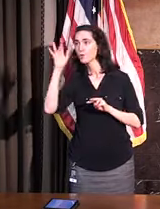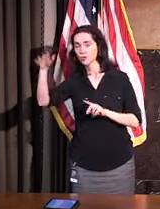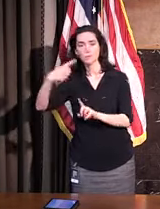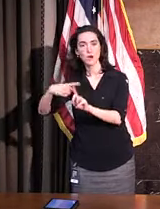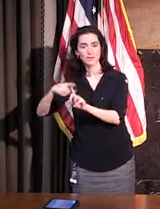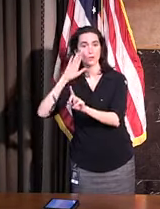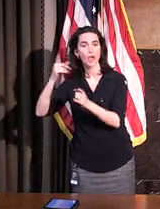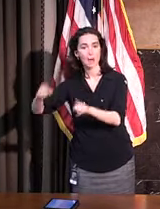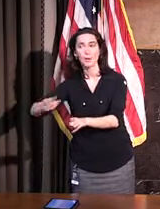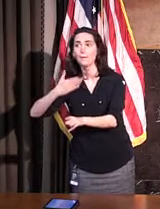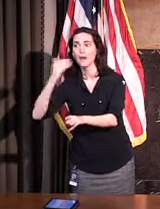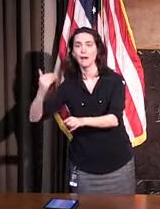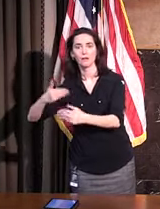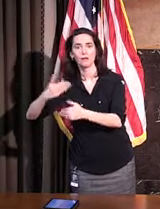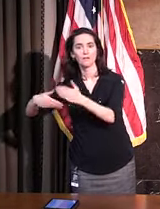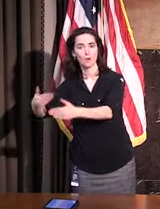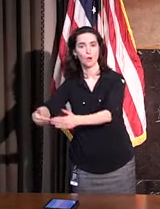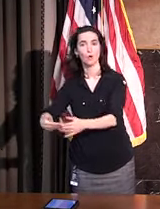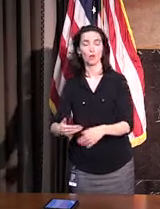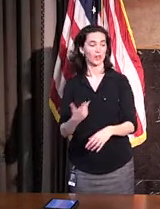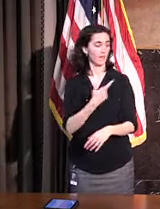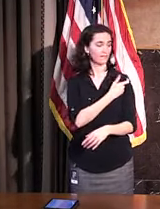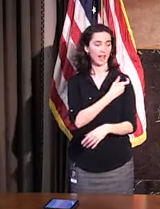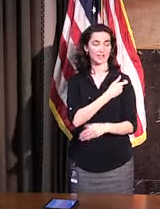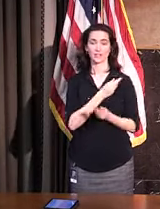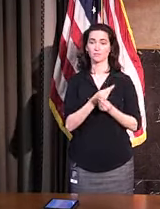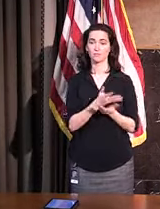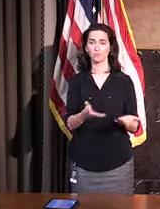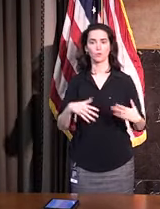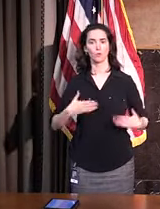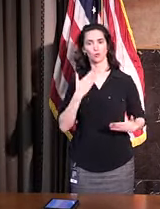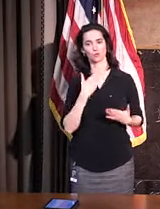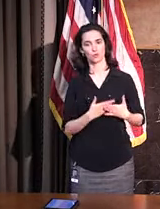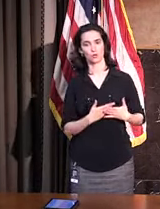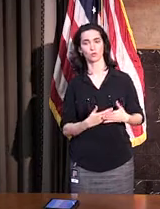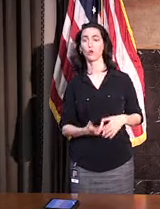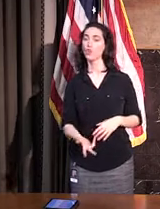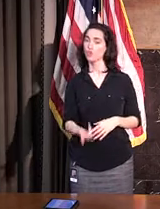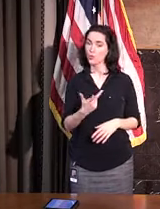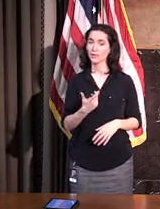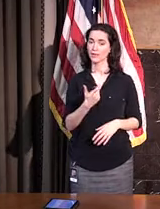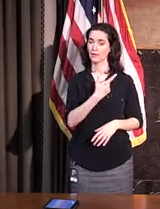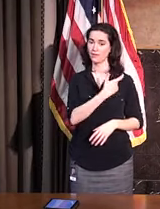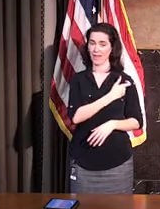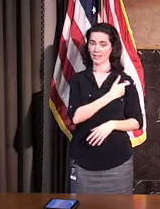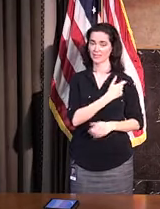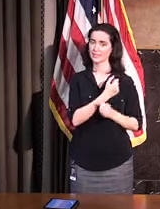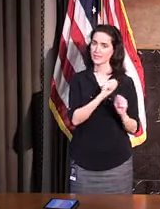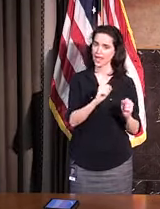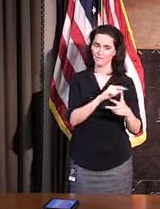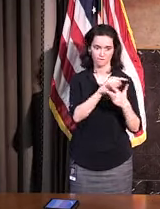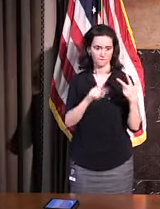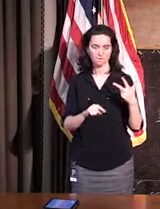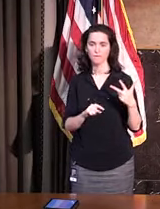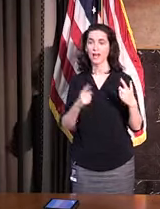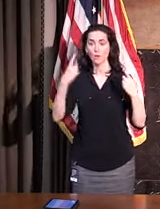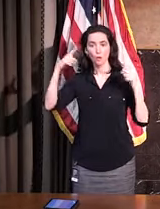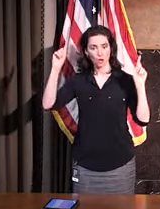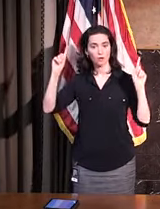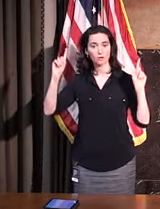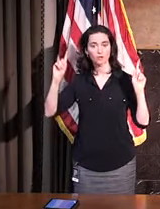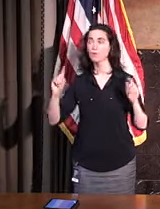With the vaccine rollout going well, with three very efficacious, very safe vaccines, and now with new guidance